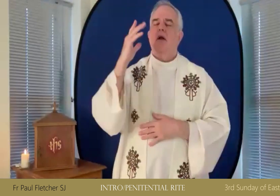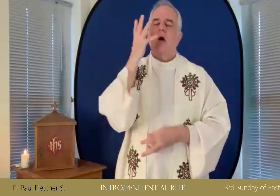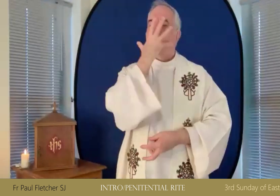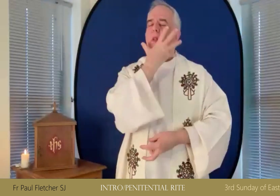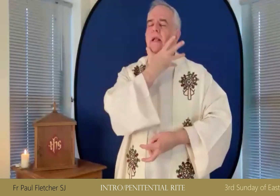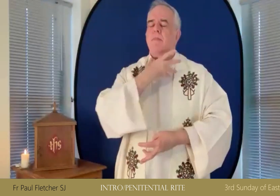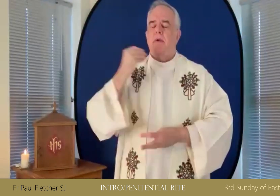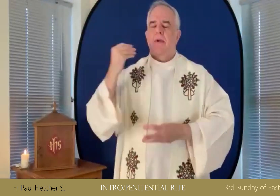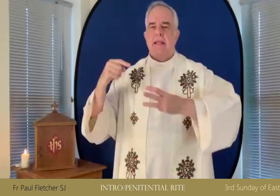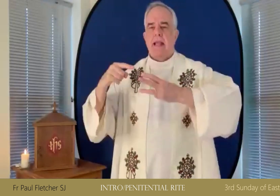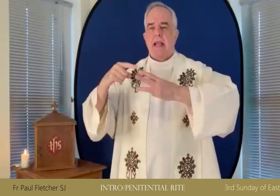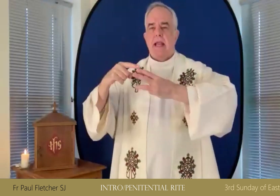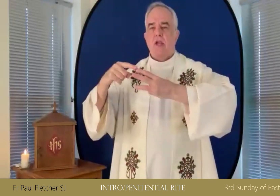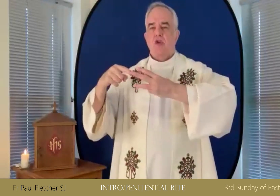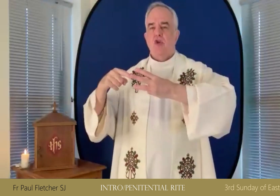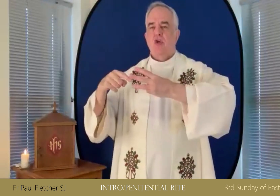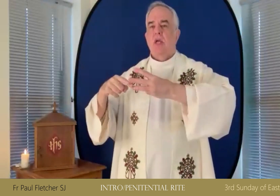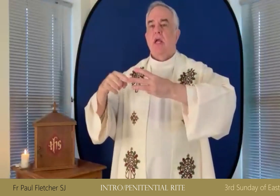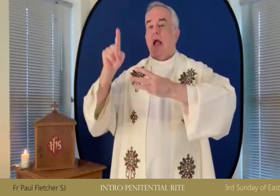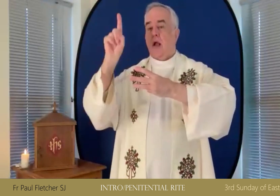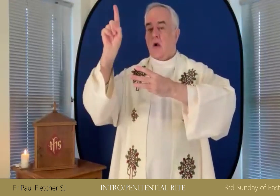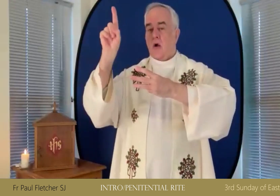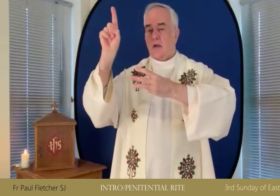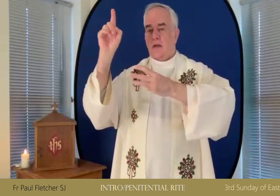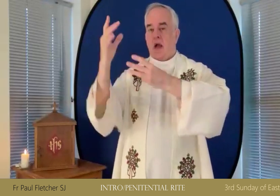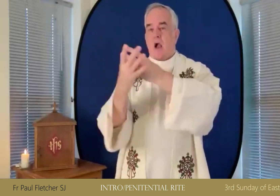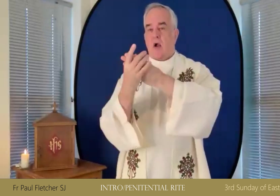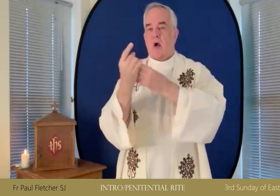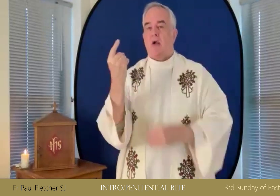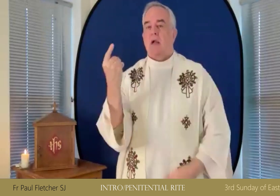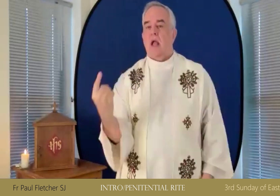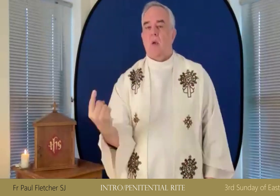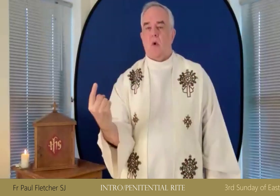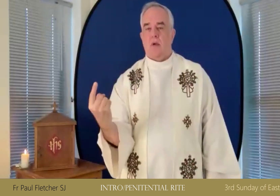the Holy Spirit. Each is God. God is one.